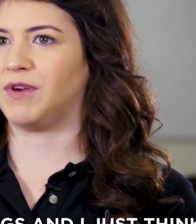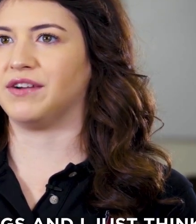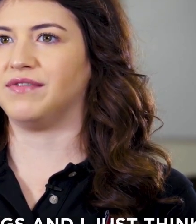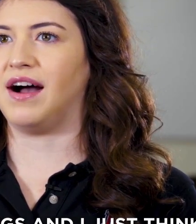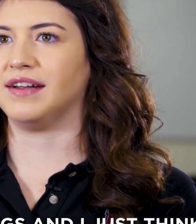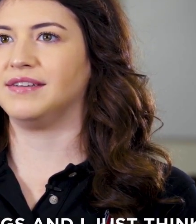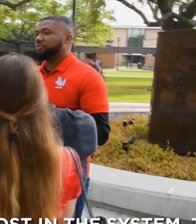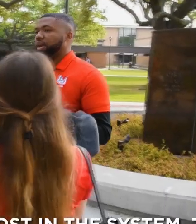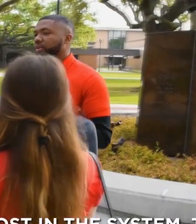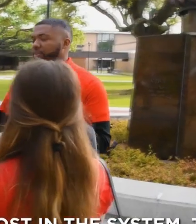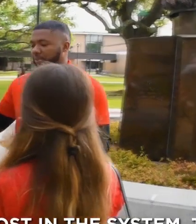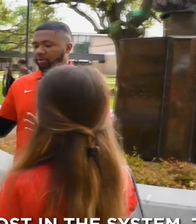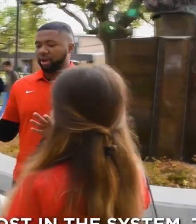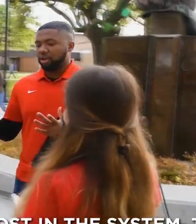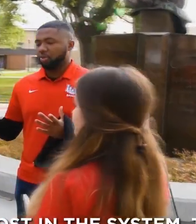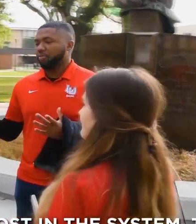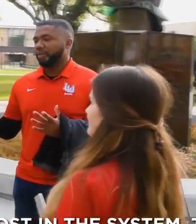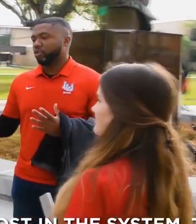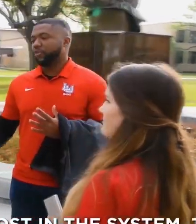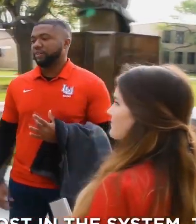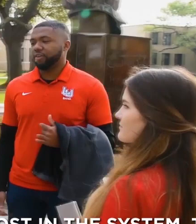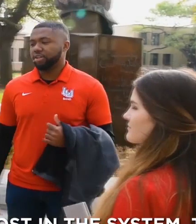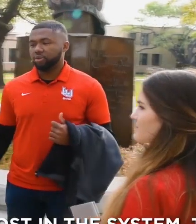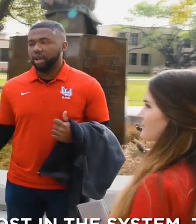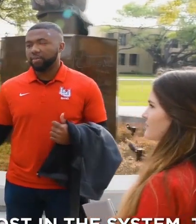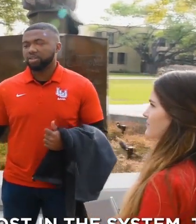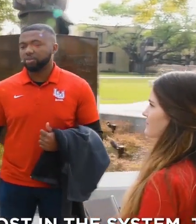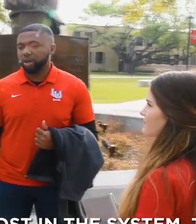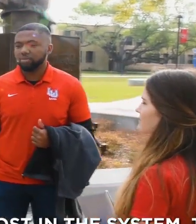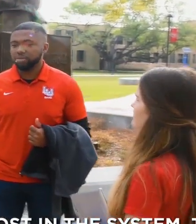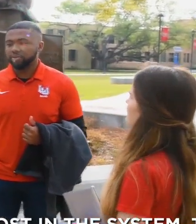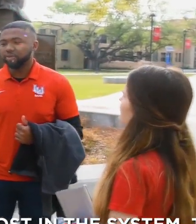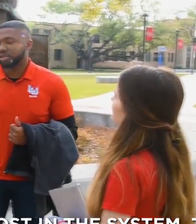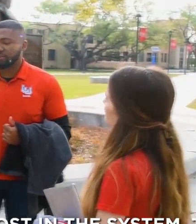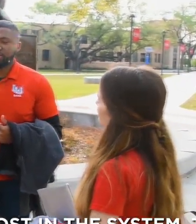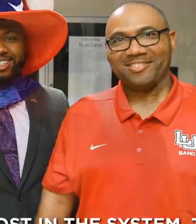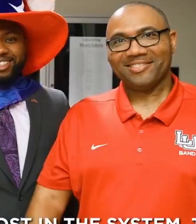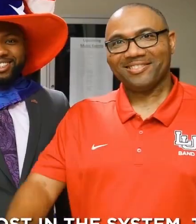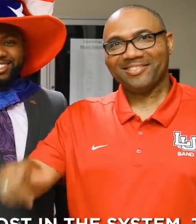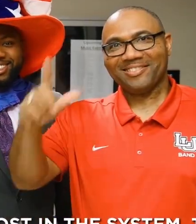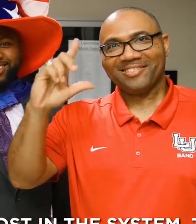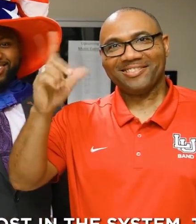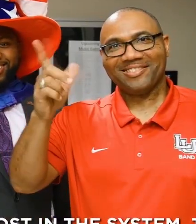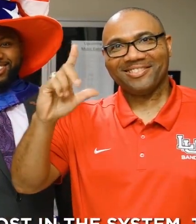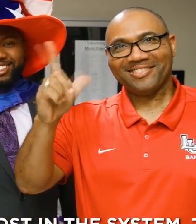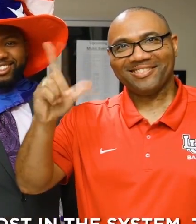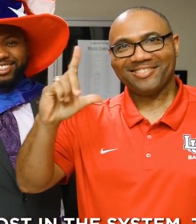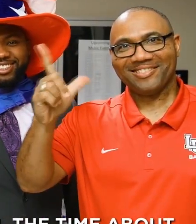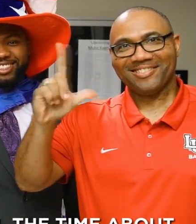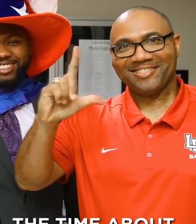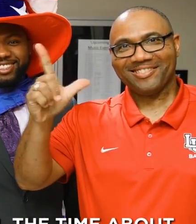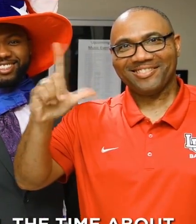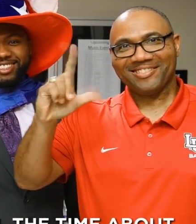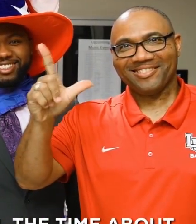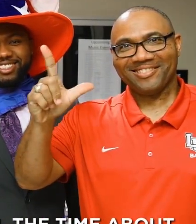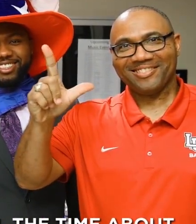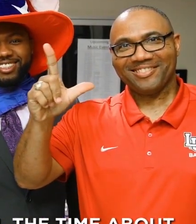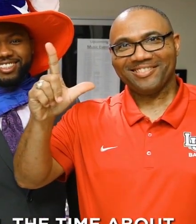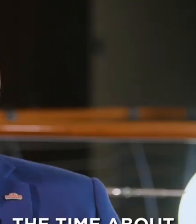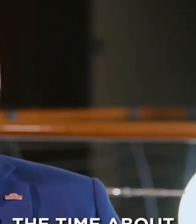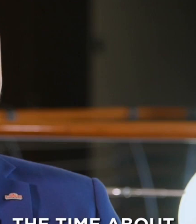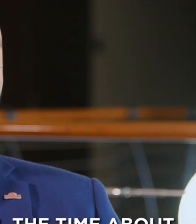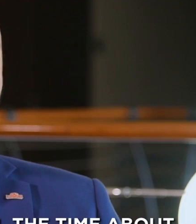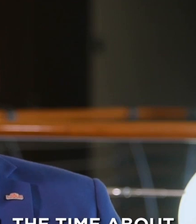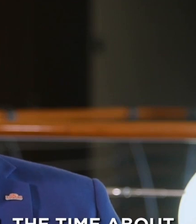like that is rare to find. You never will get lost in the system. Like, the small community aspect is really important. My dad